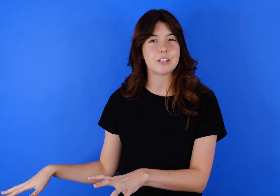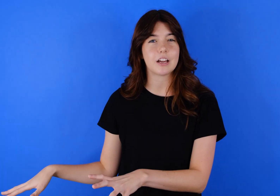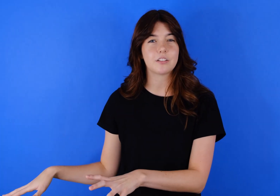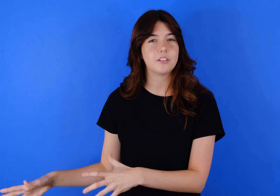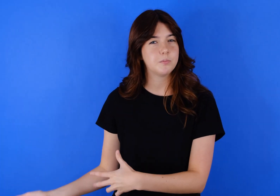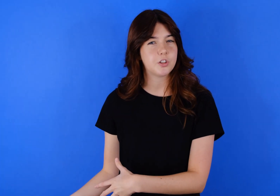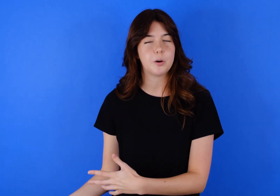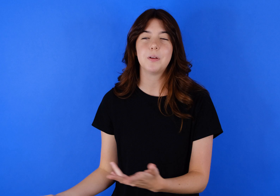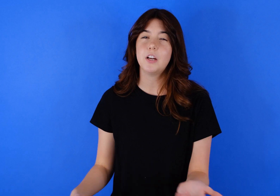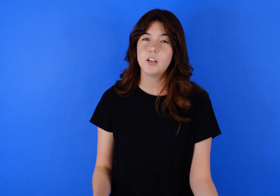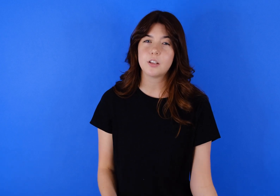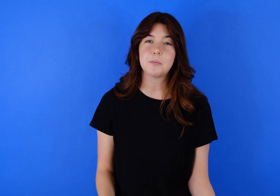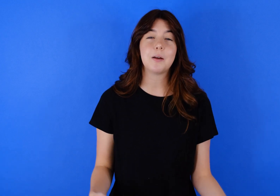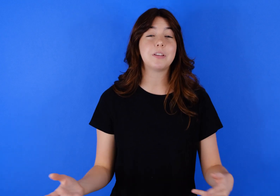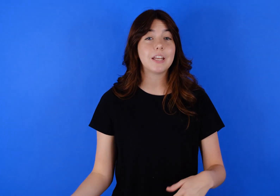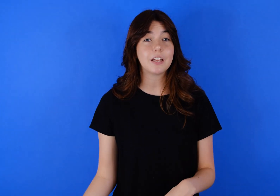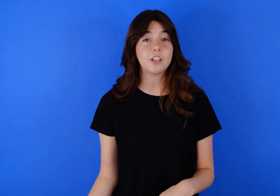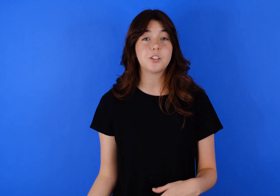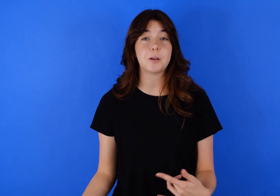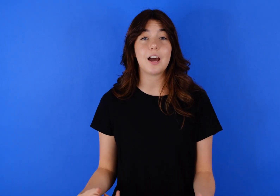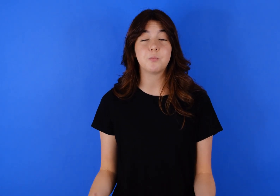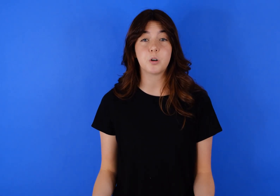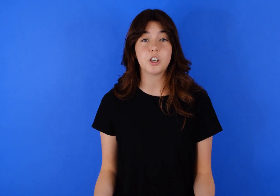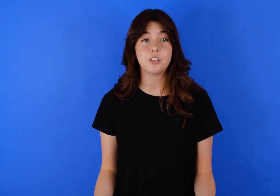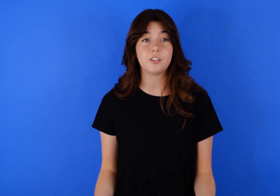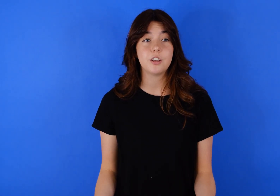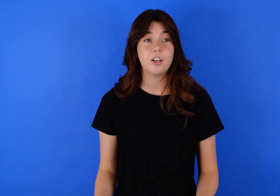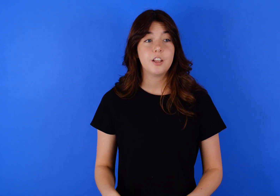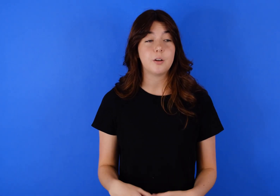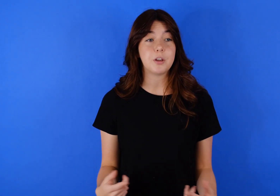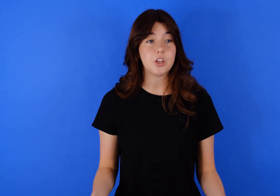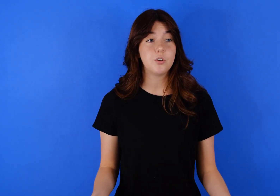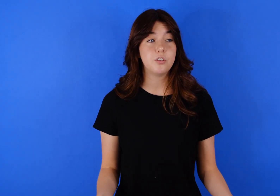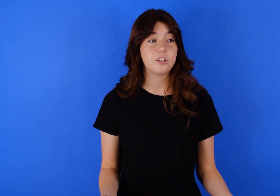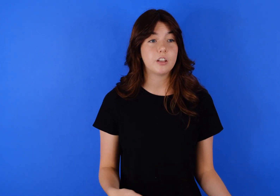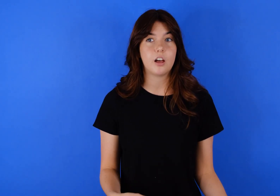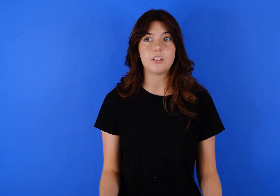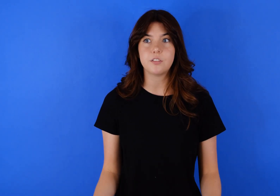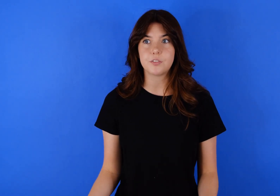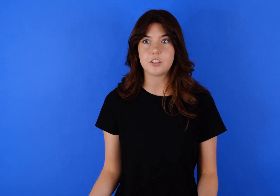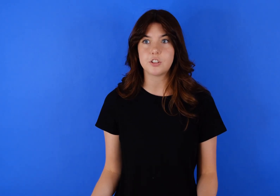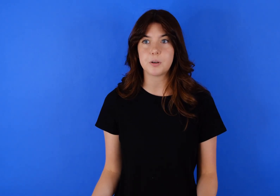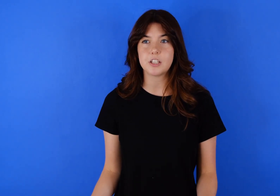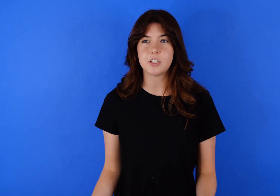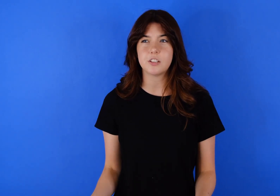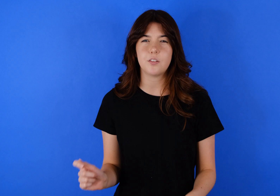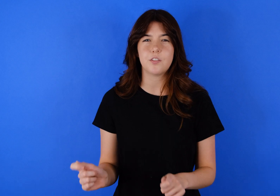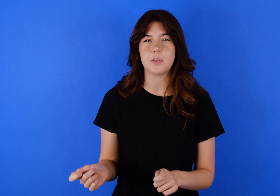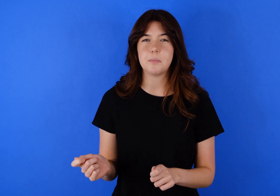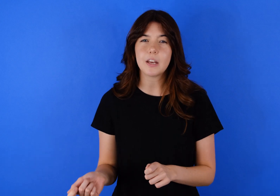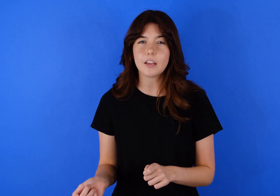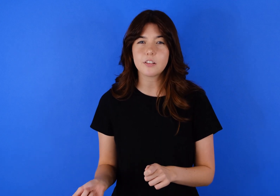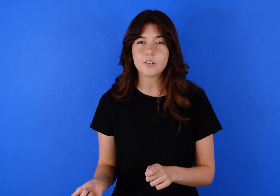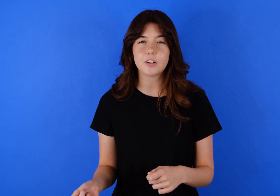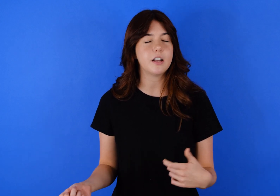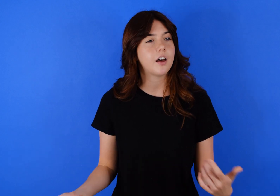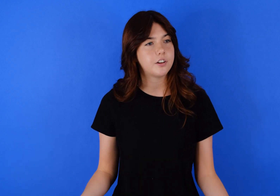context. So sometimes in English we have words that we use in lots of different situations, even if the meaning is different. Other